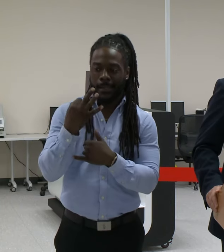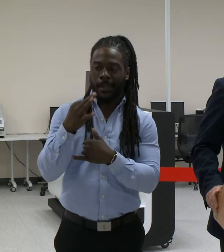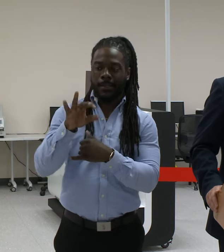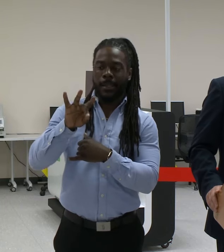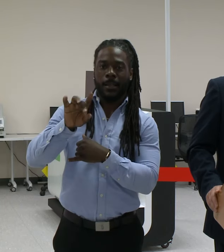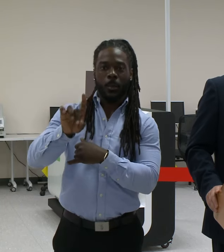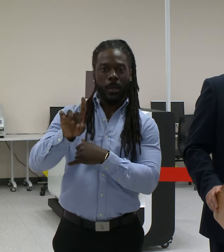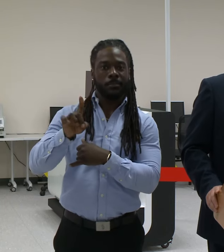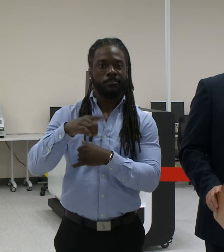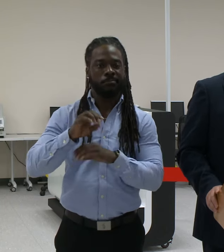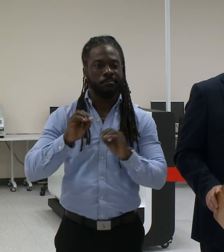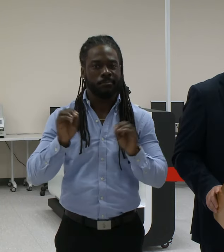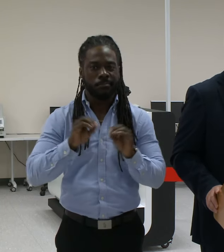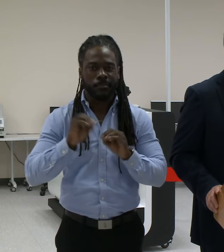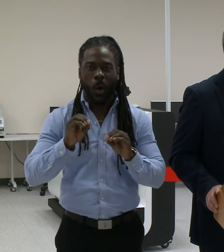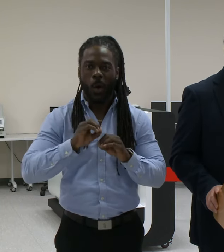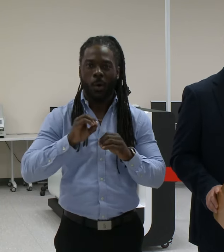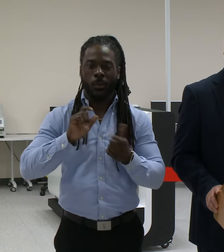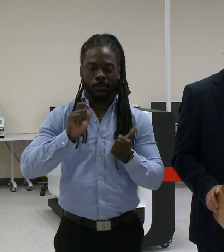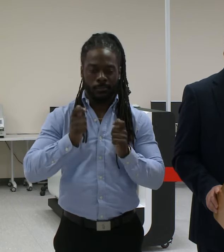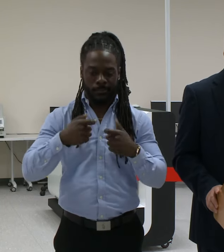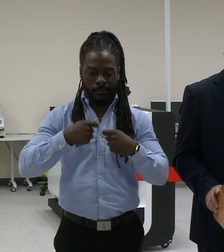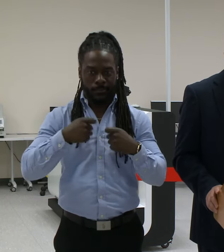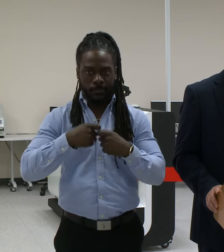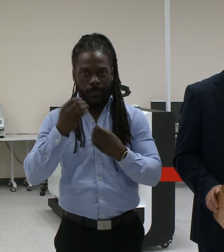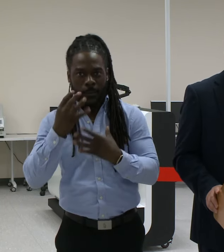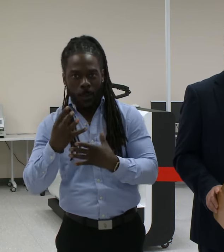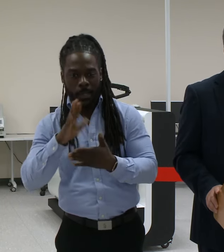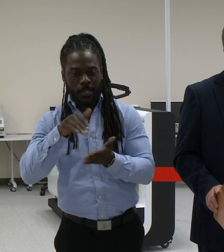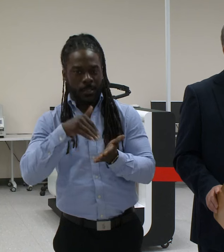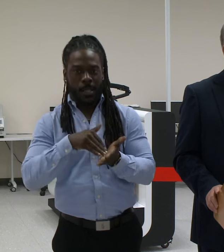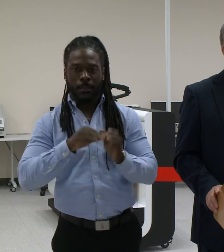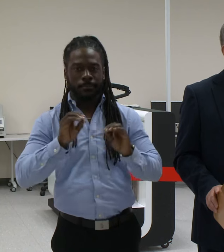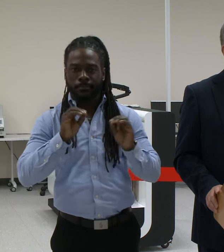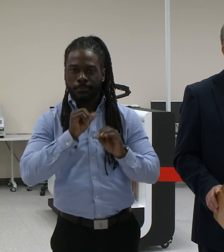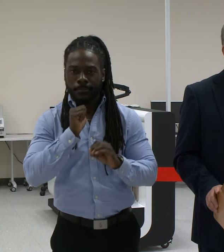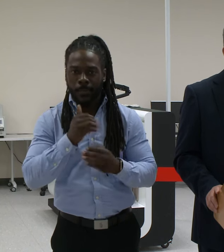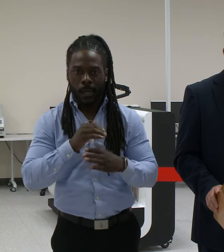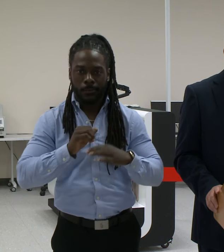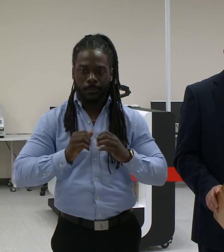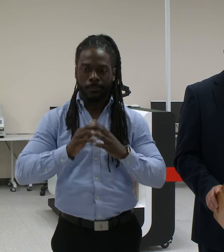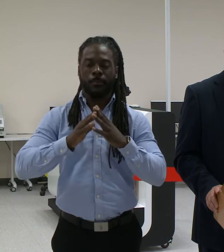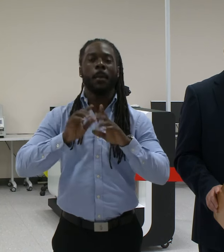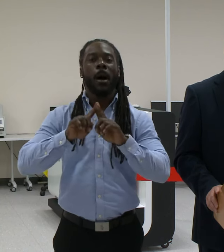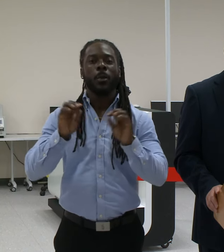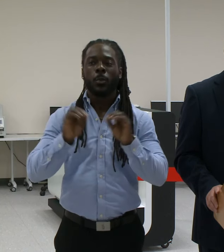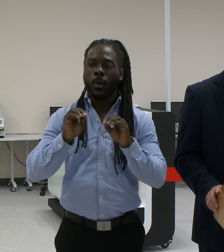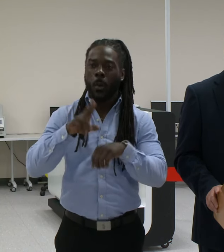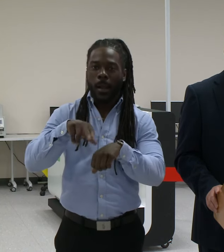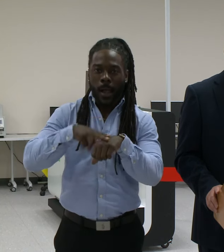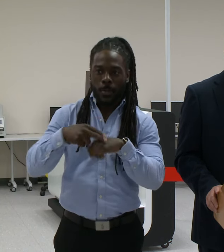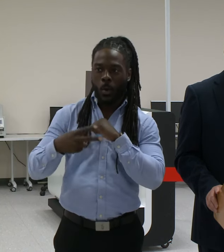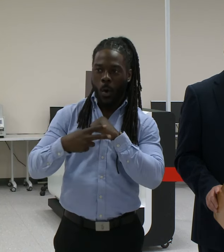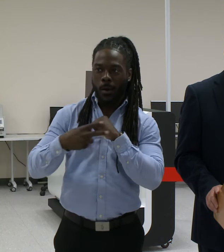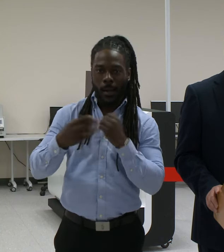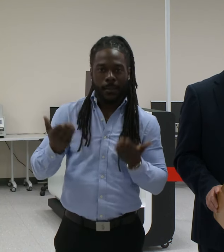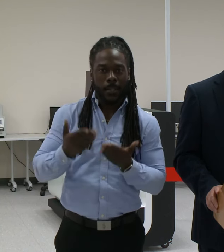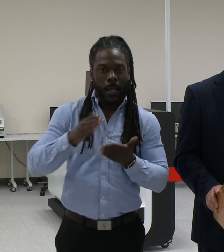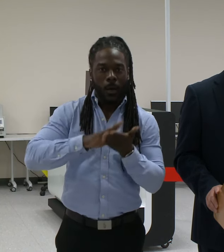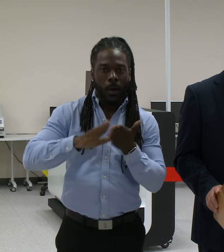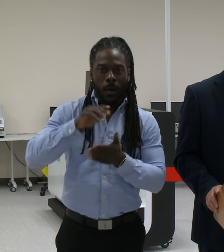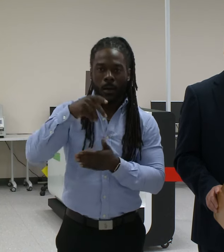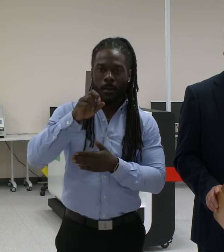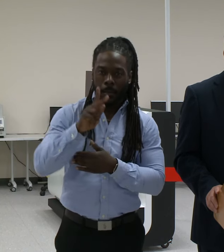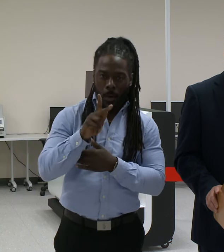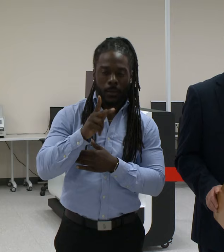1981, there would not only be no Digitization Center, but there would be no National Archives in College Park. It